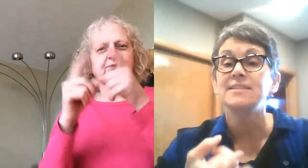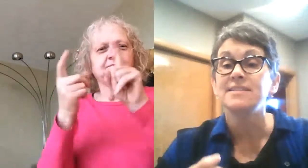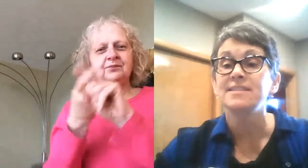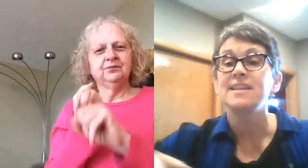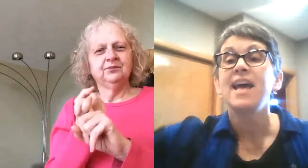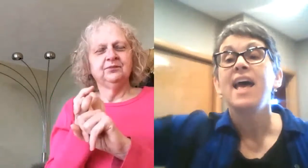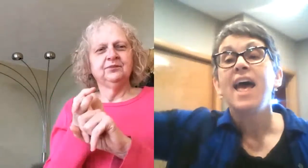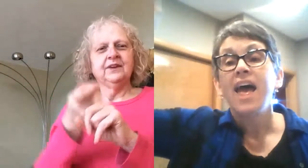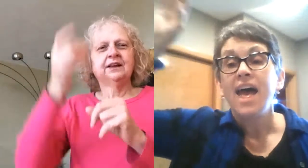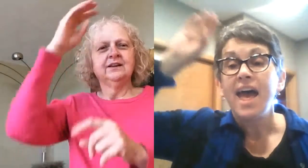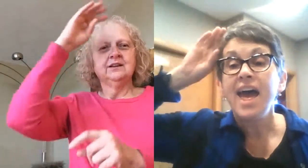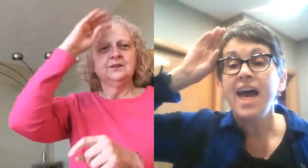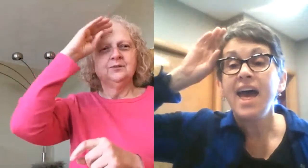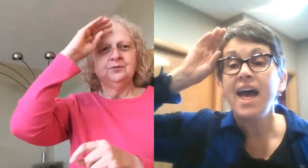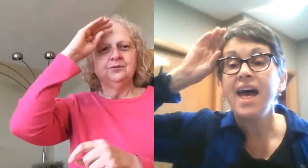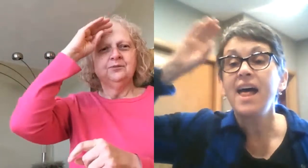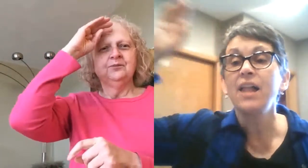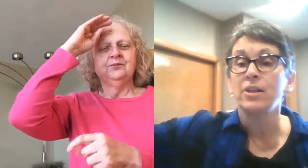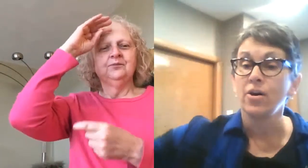friends.